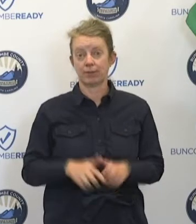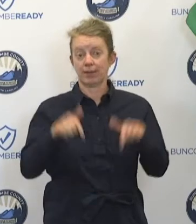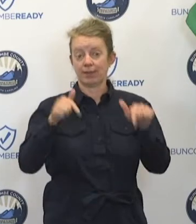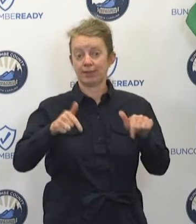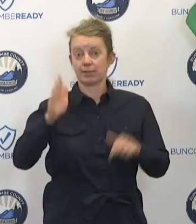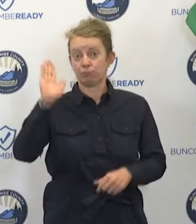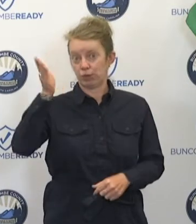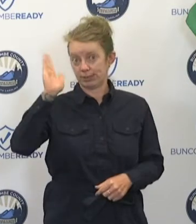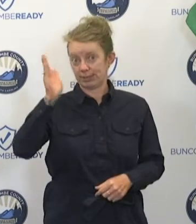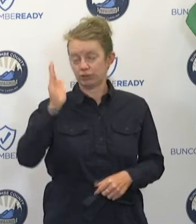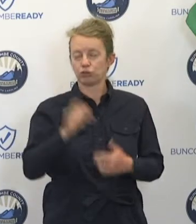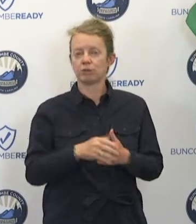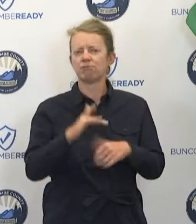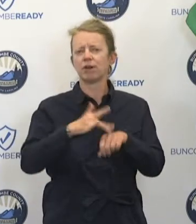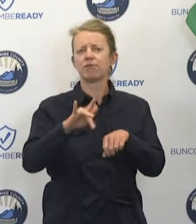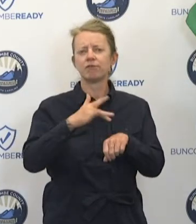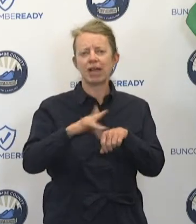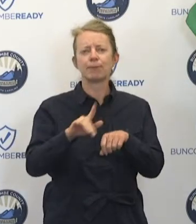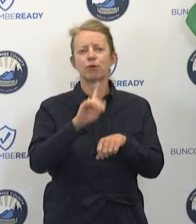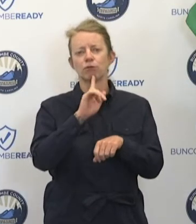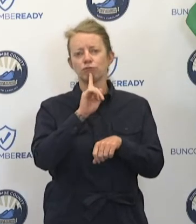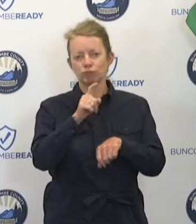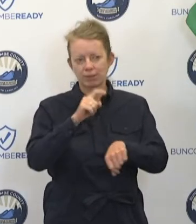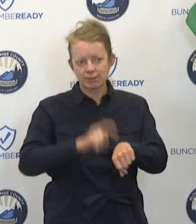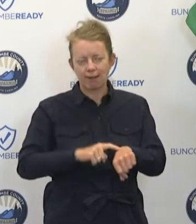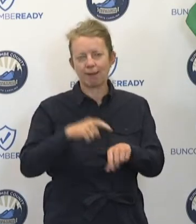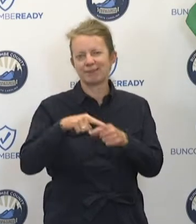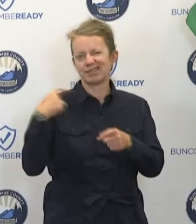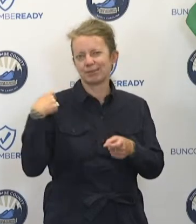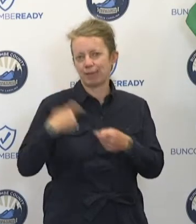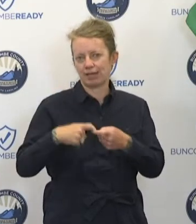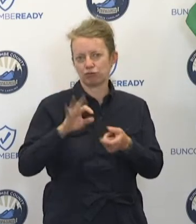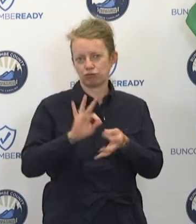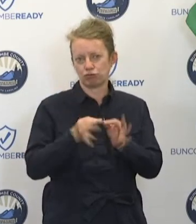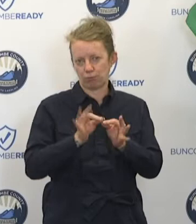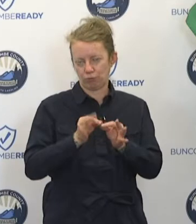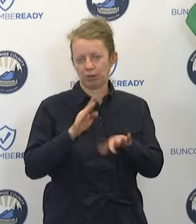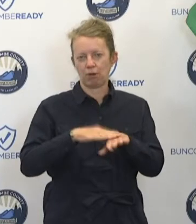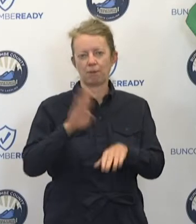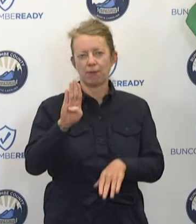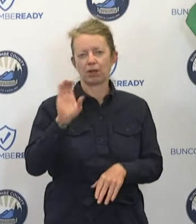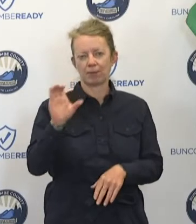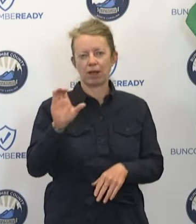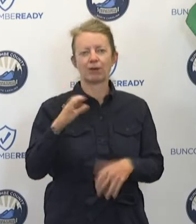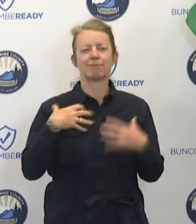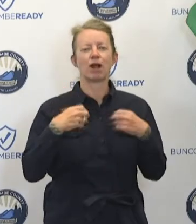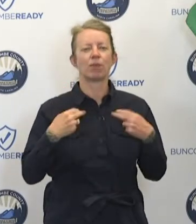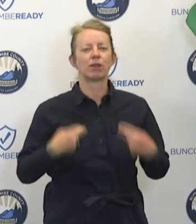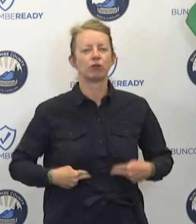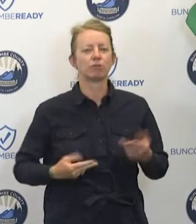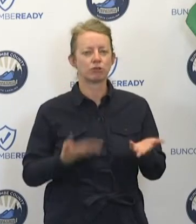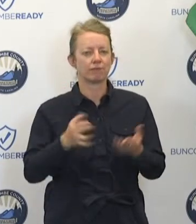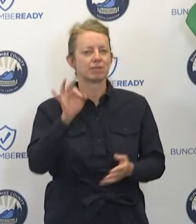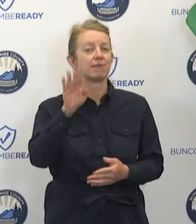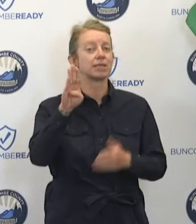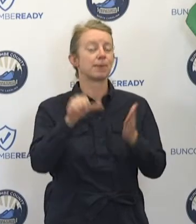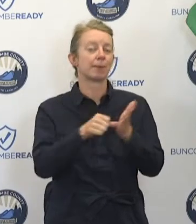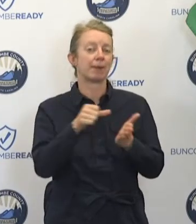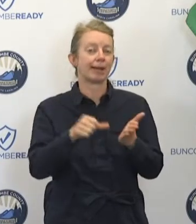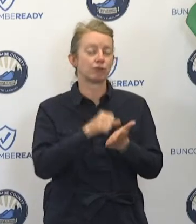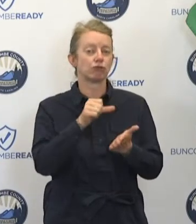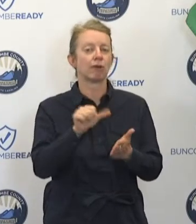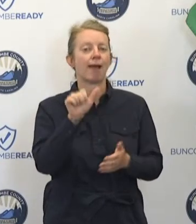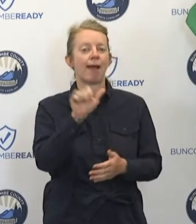this broadcast is available in real time in Spanish on the Buncombe County Health and Human Services Facebook page